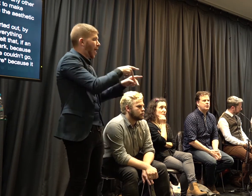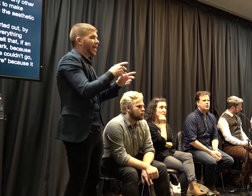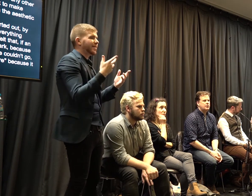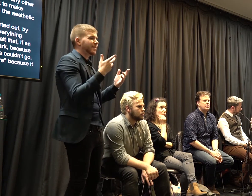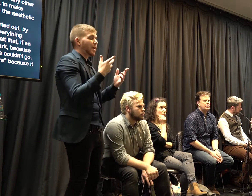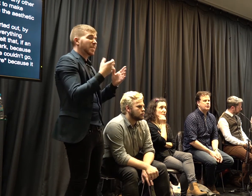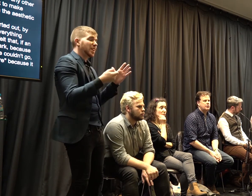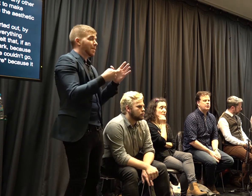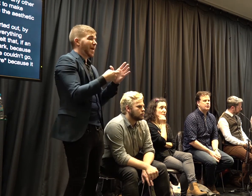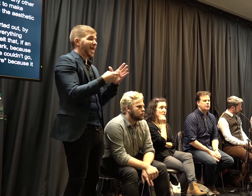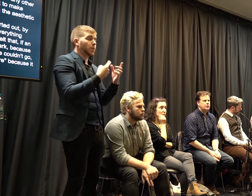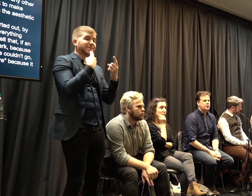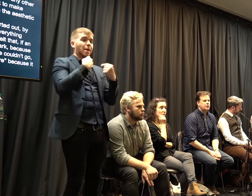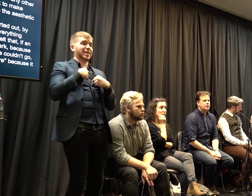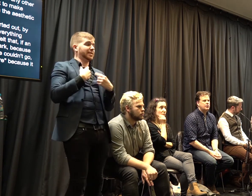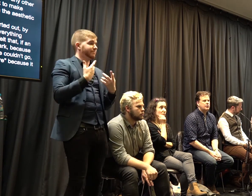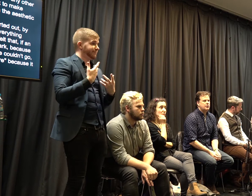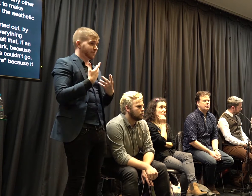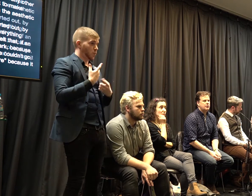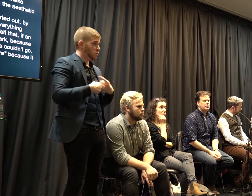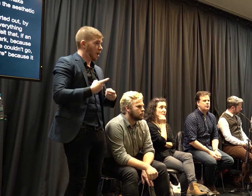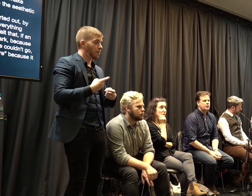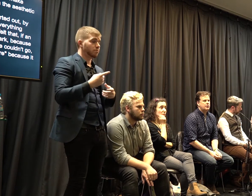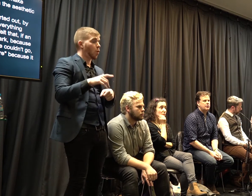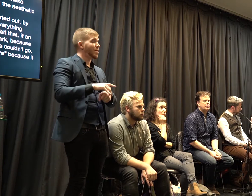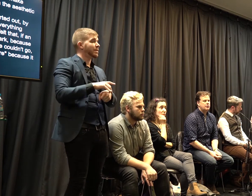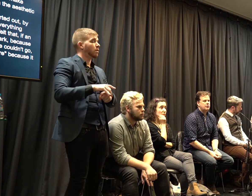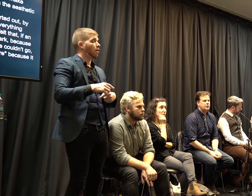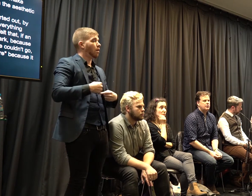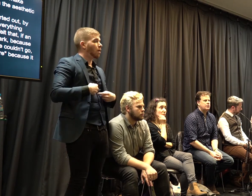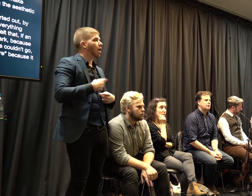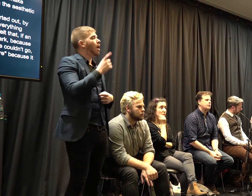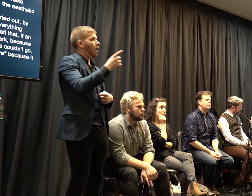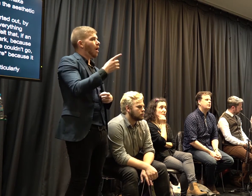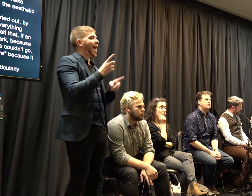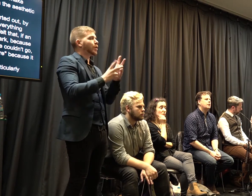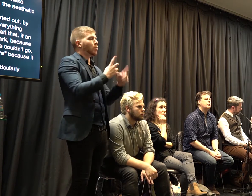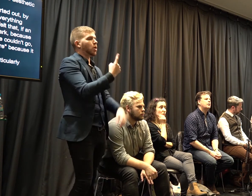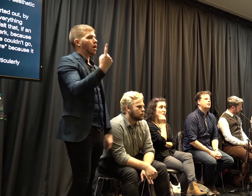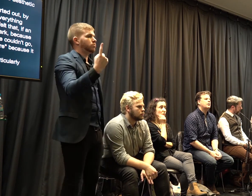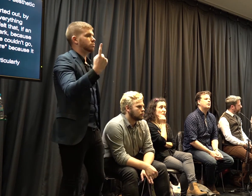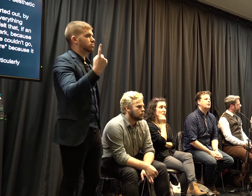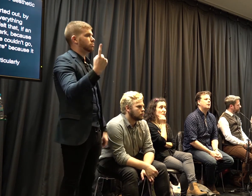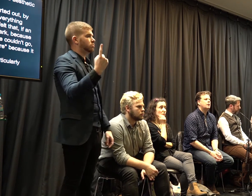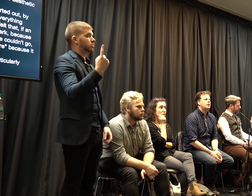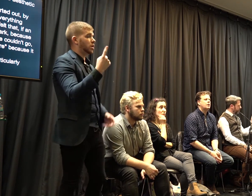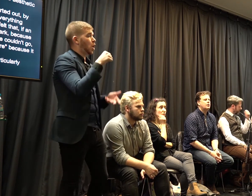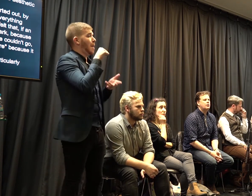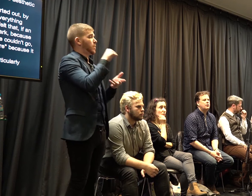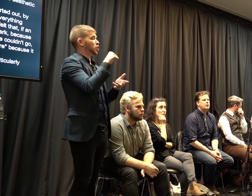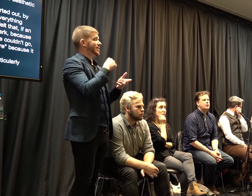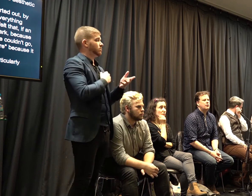main thing that people say to us, particularly around theatre, is, oh, I'll put an interpreter in then, I'll put that budget line